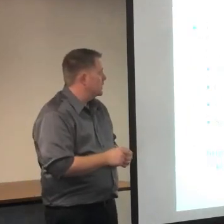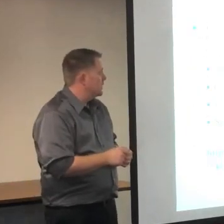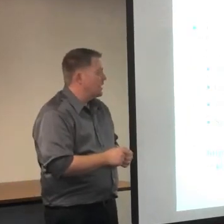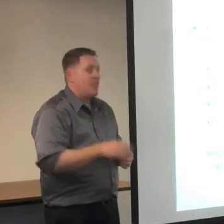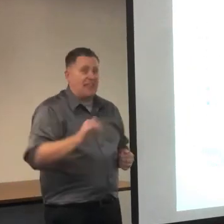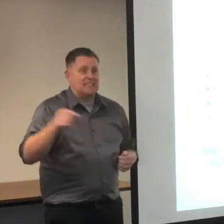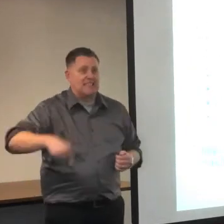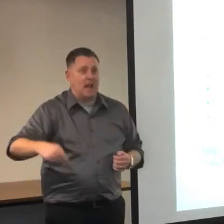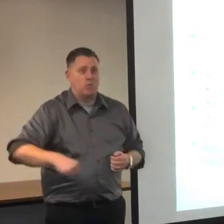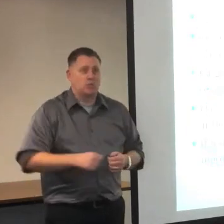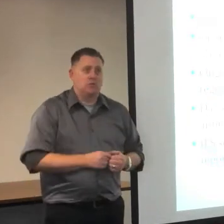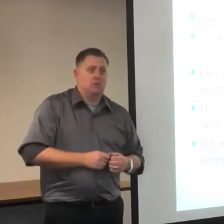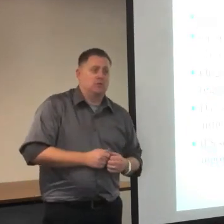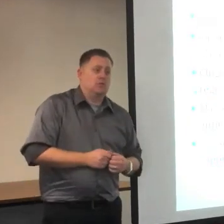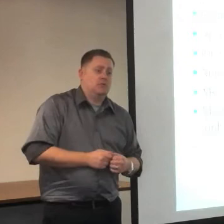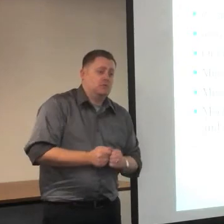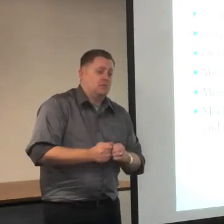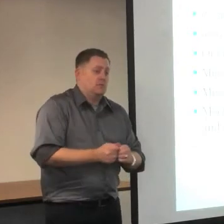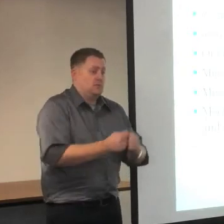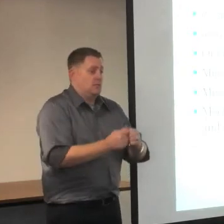That's down.